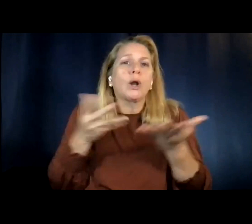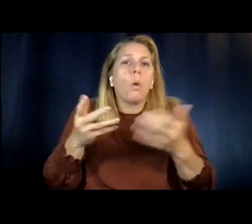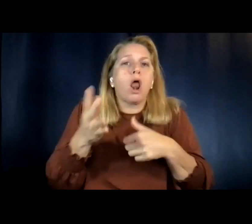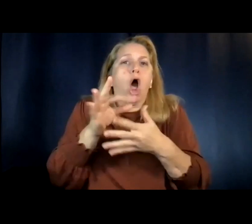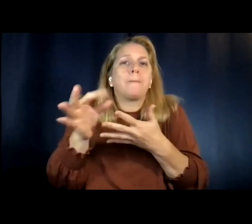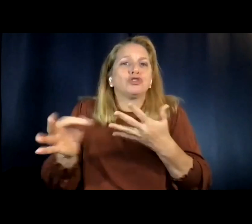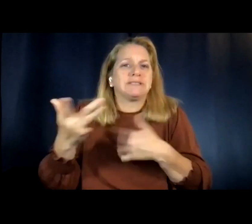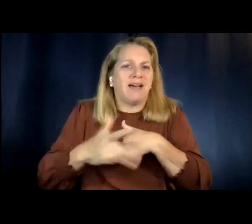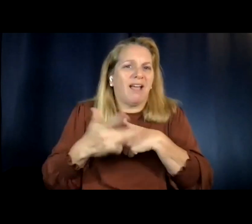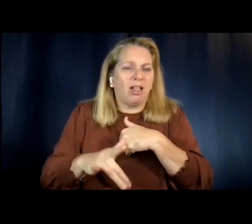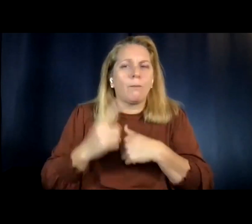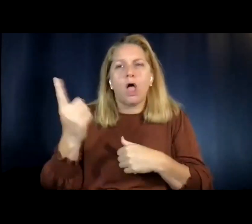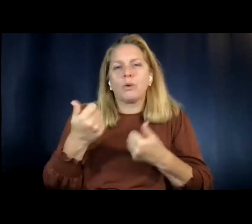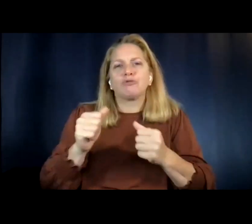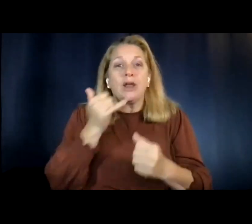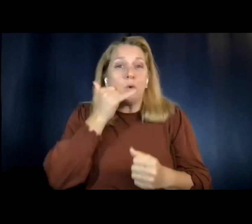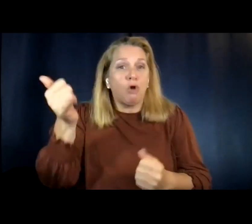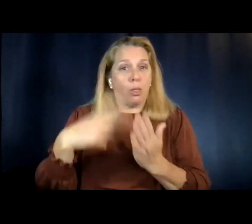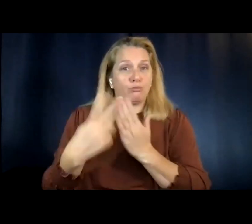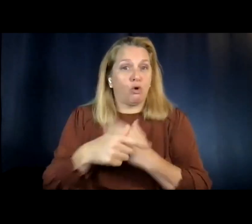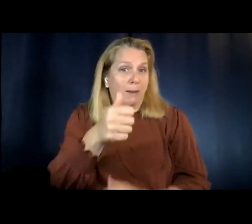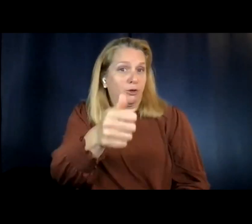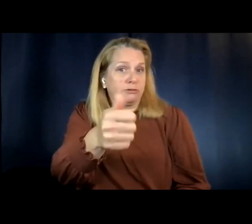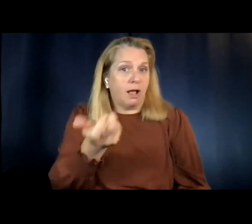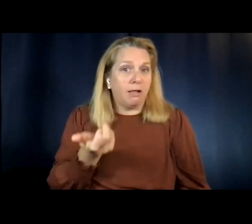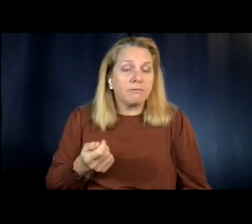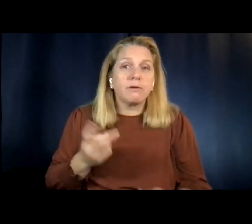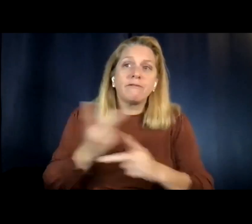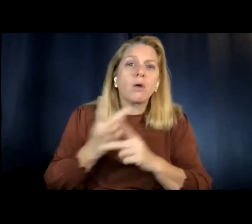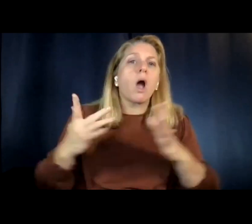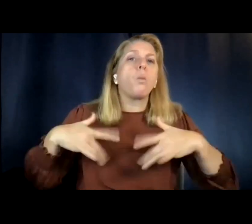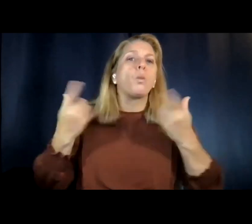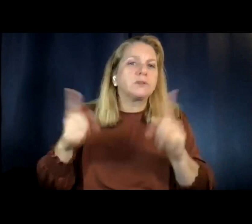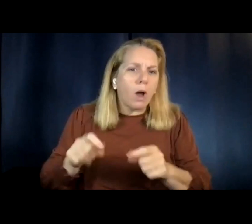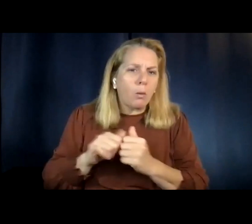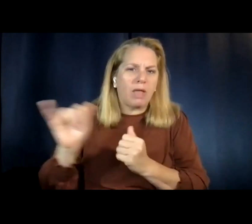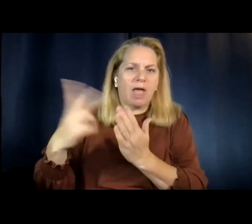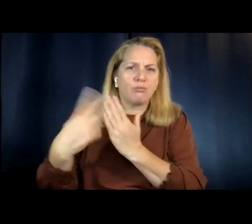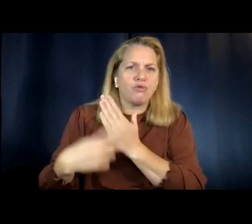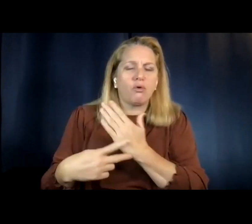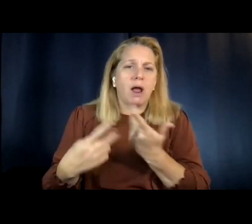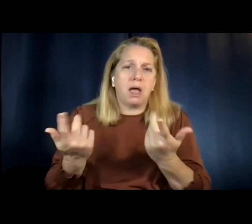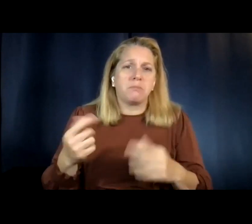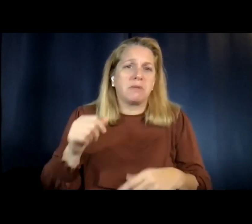can always try to call the program yourself and figure out what's going on, and don't raise any flags.